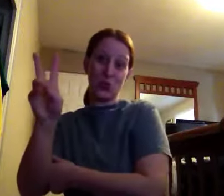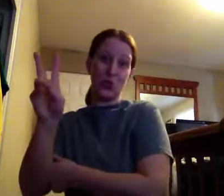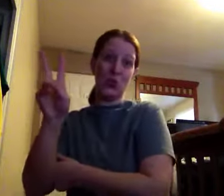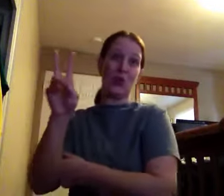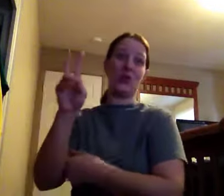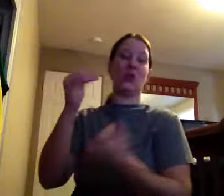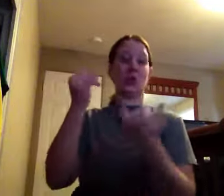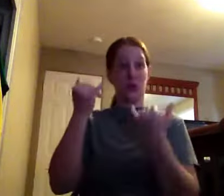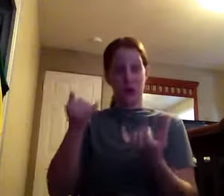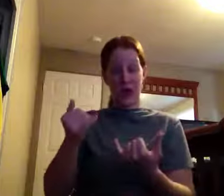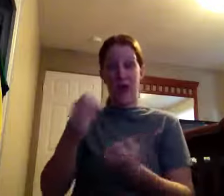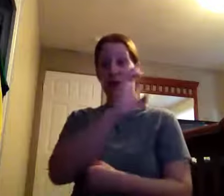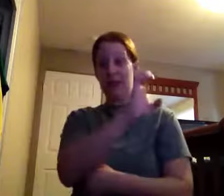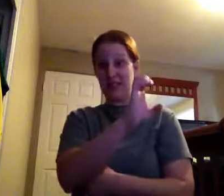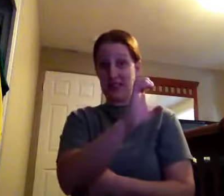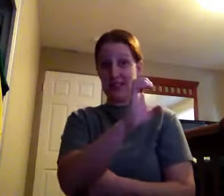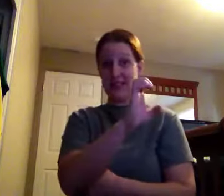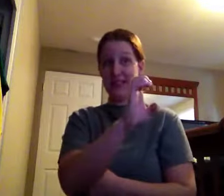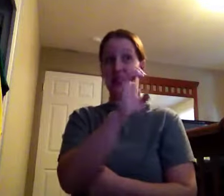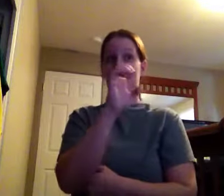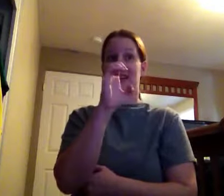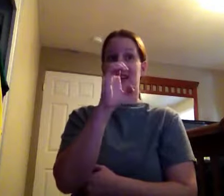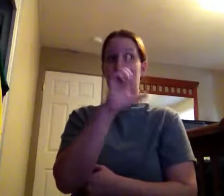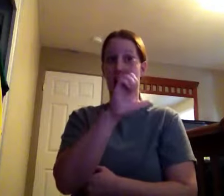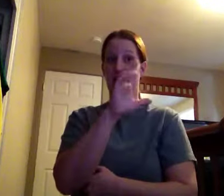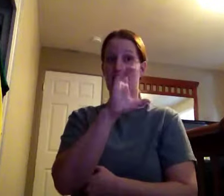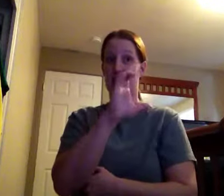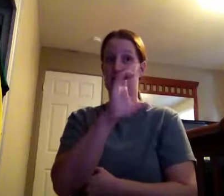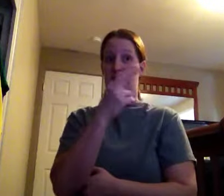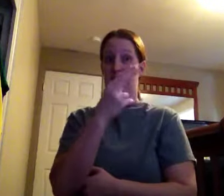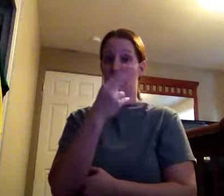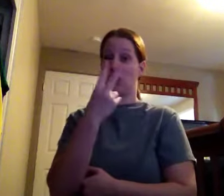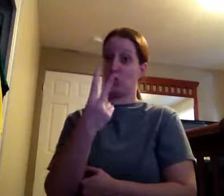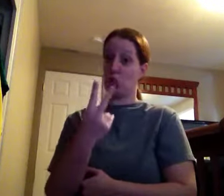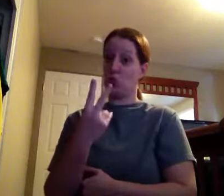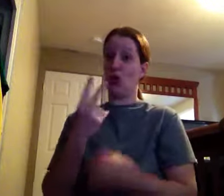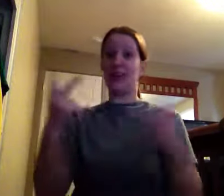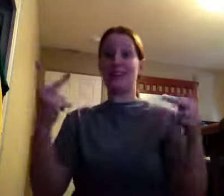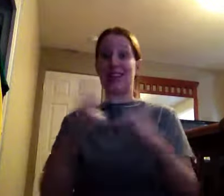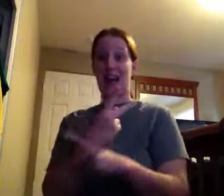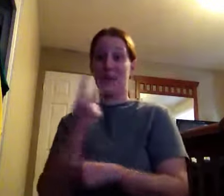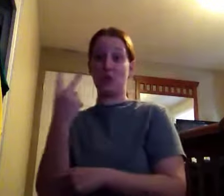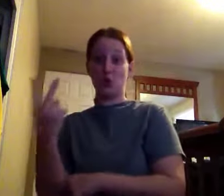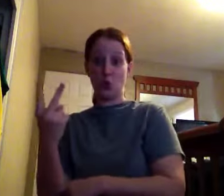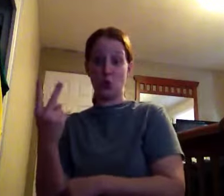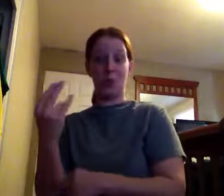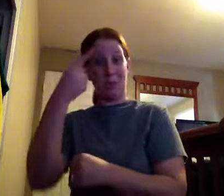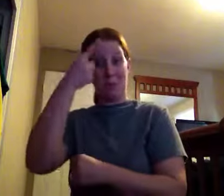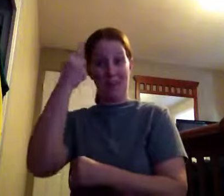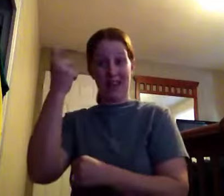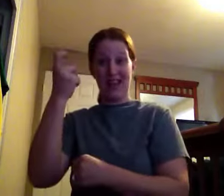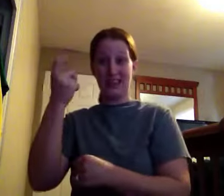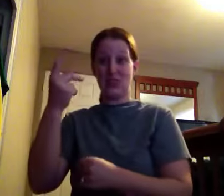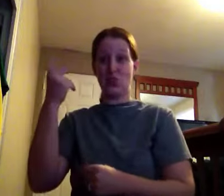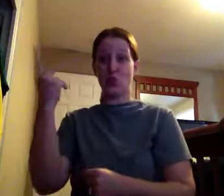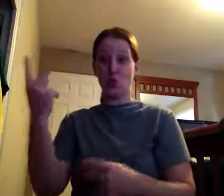ClCH2 and you multiply it by 2, because what you really have is twice as heavy as your empirical formula. So your answer should